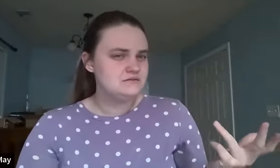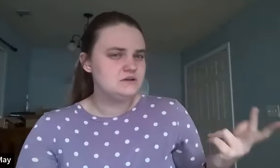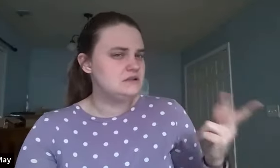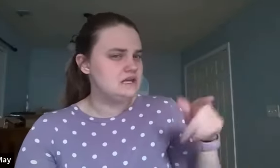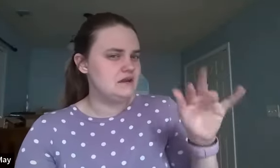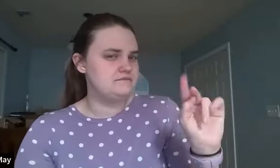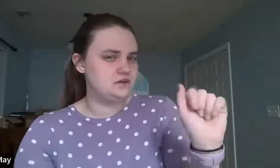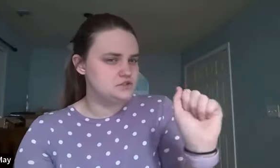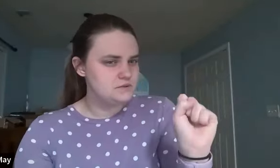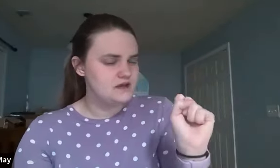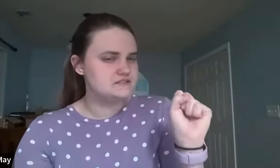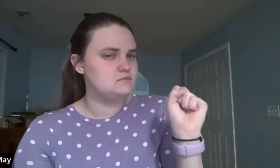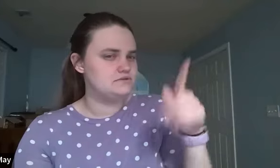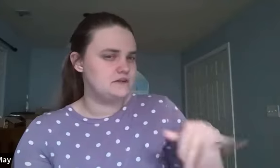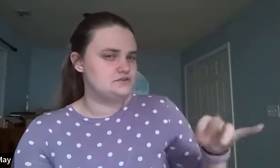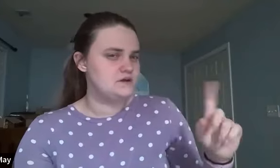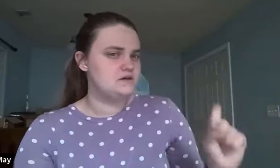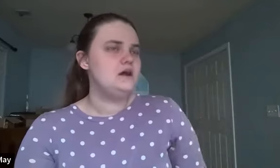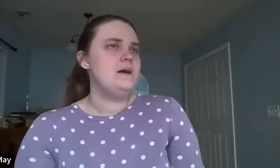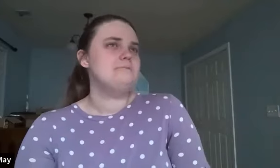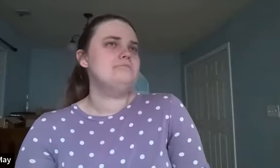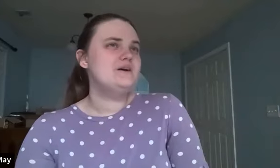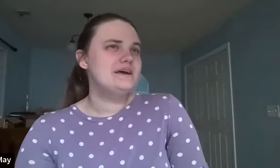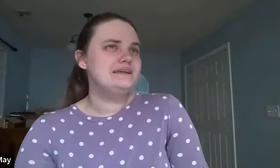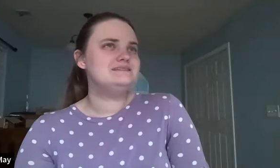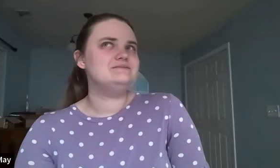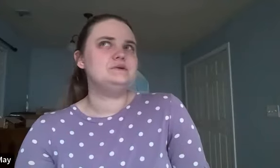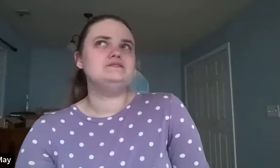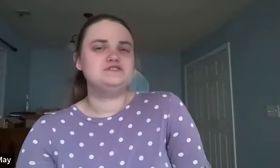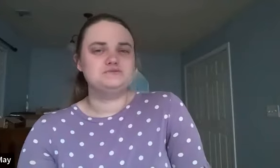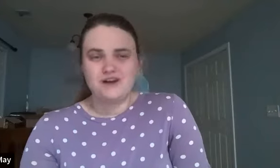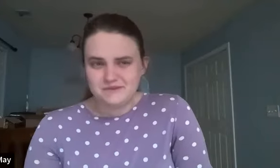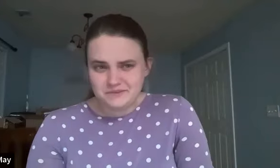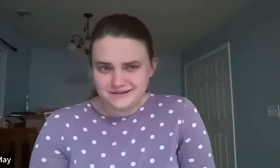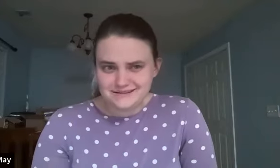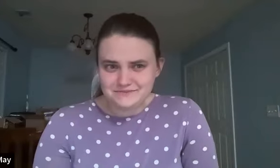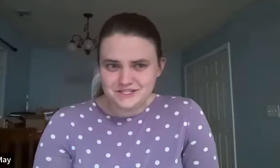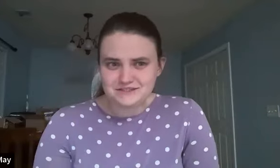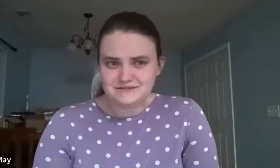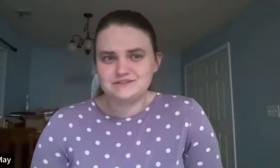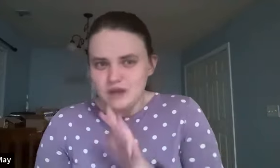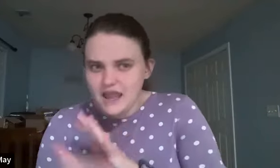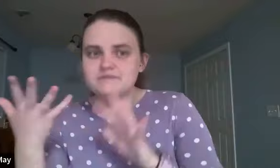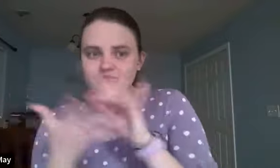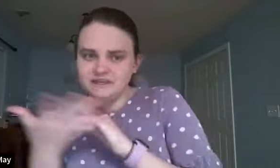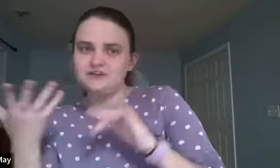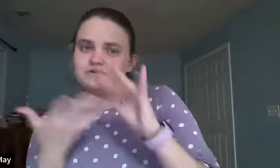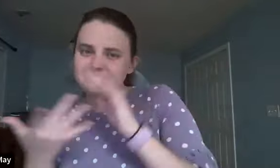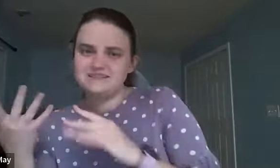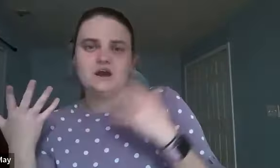really many. I've seen more fingerspelled, but we also just don't talk about pandas as much. I have, like, that doesn't come